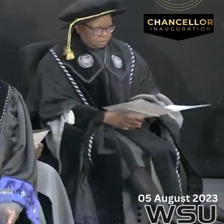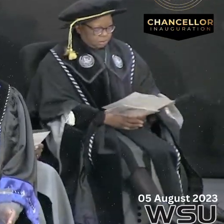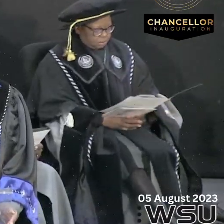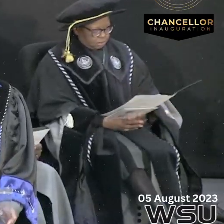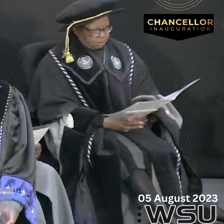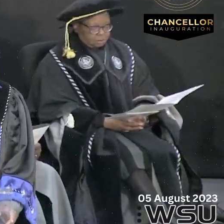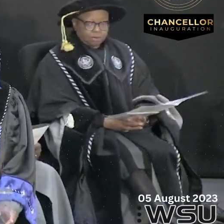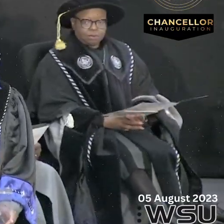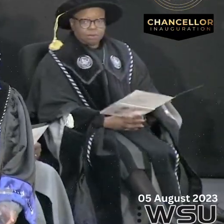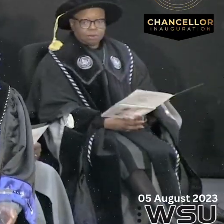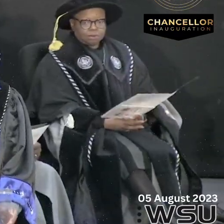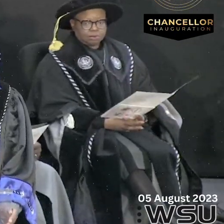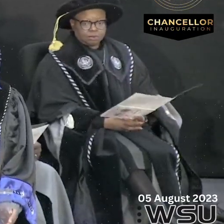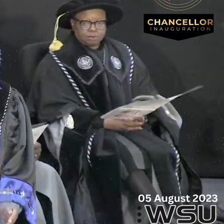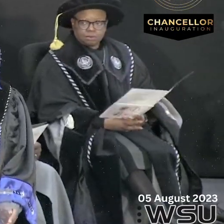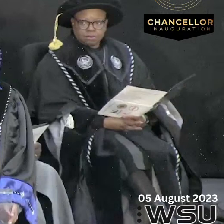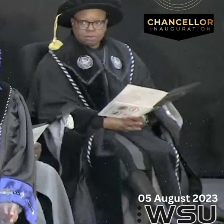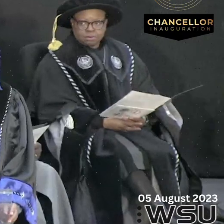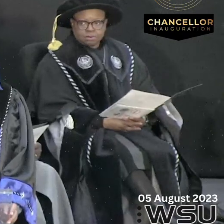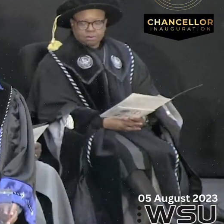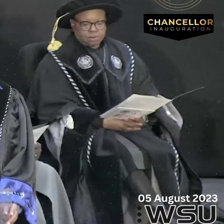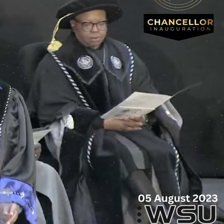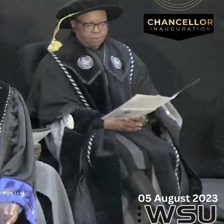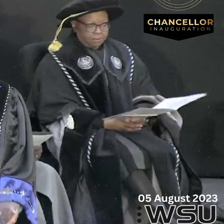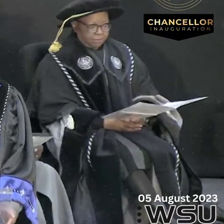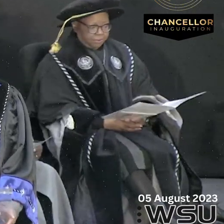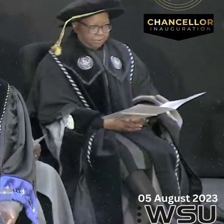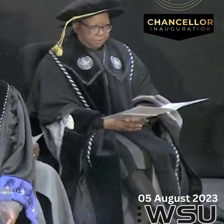We always on occasions like this